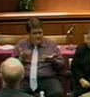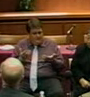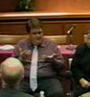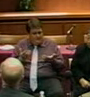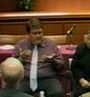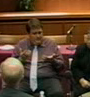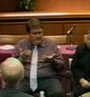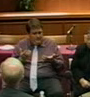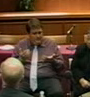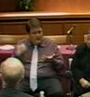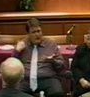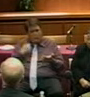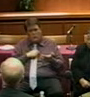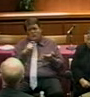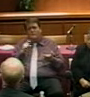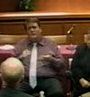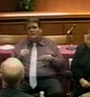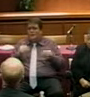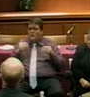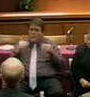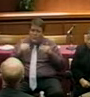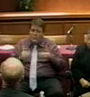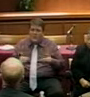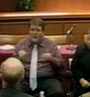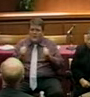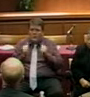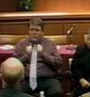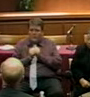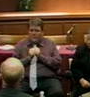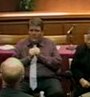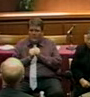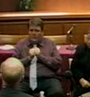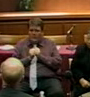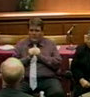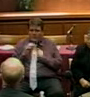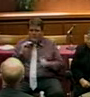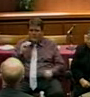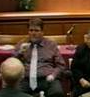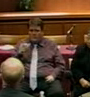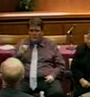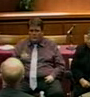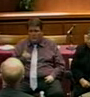we're supposed to go ahead with the majority report,